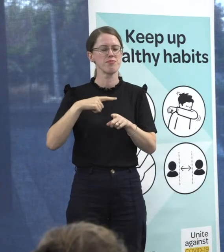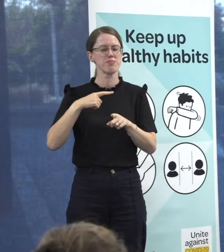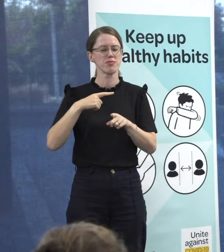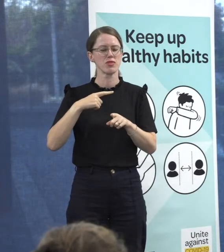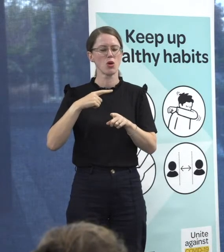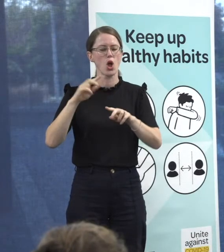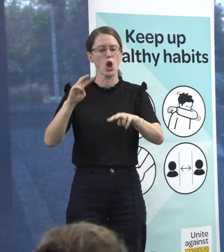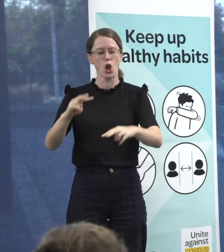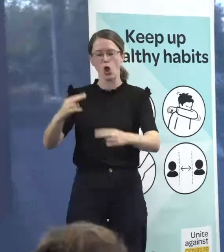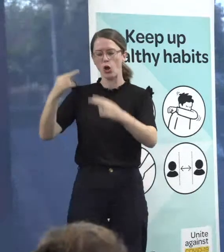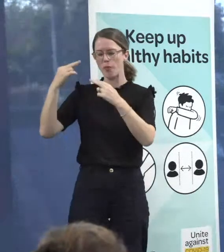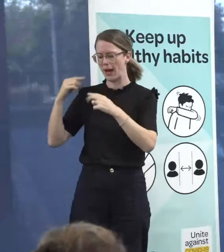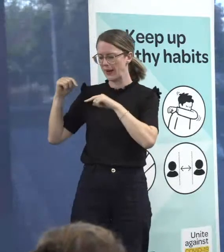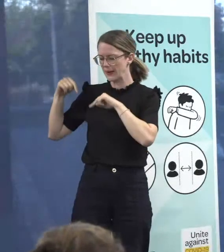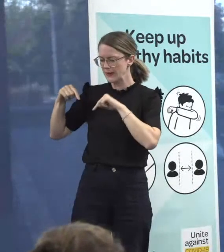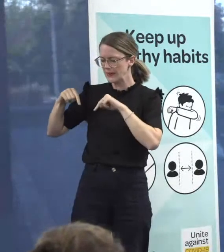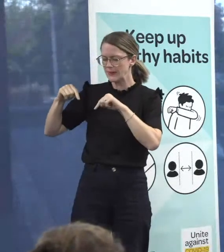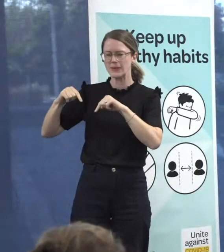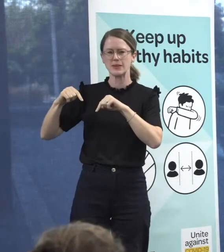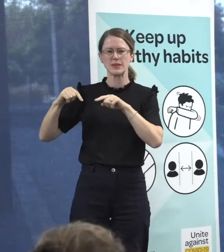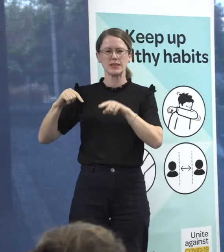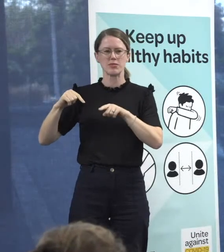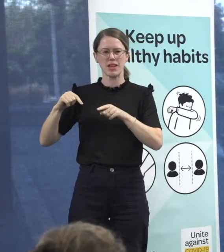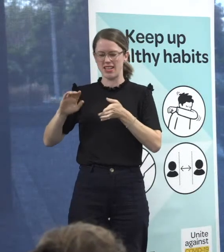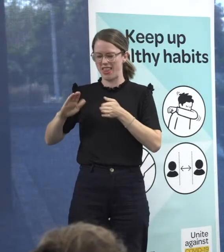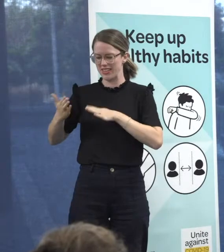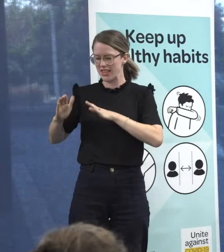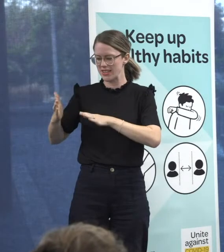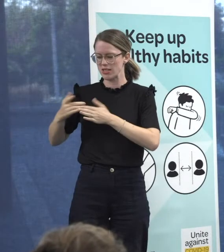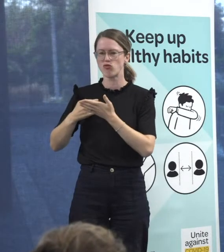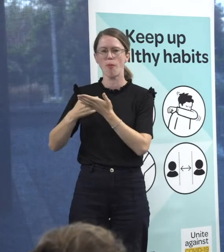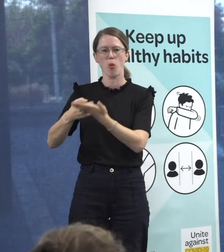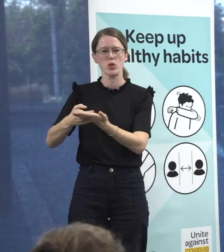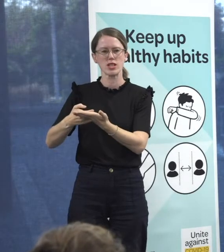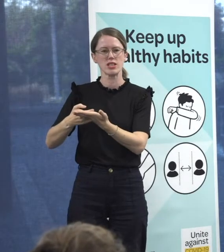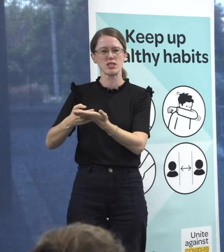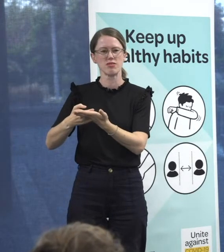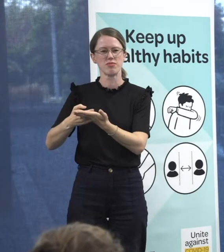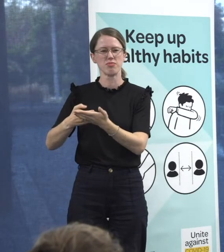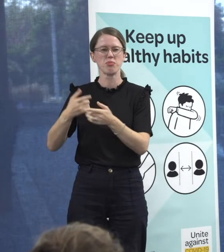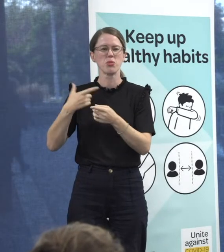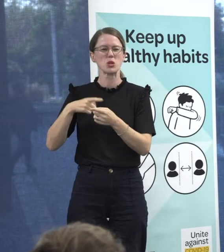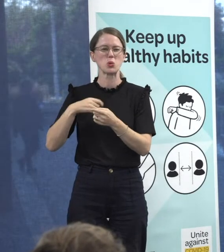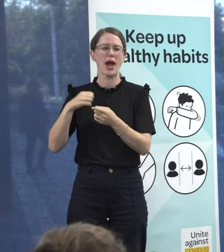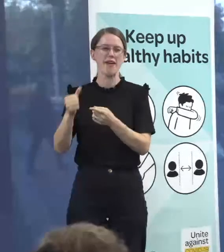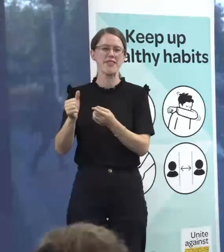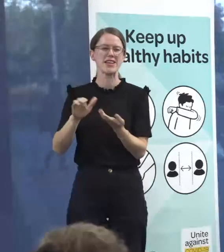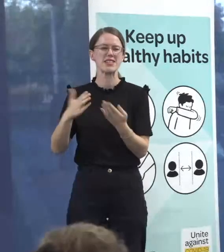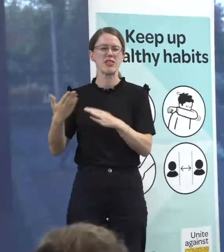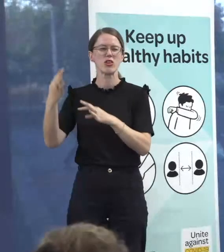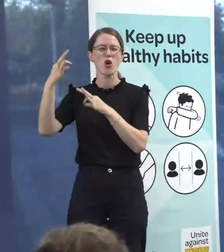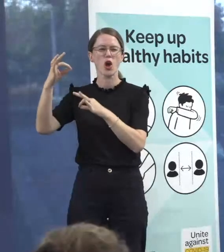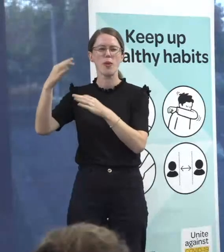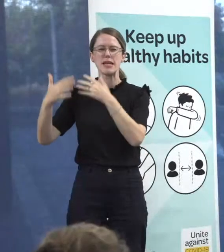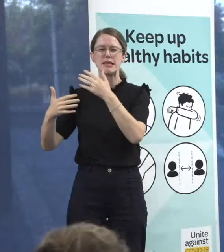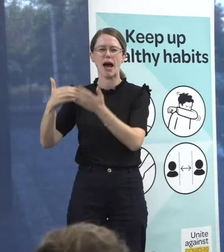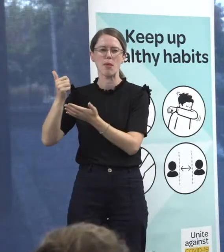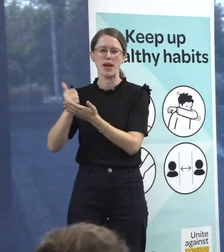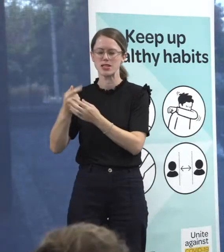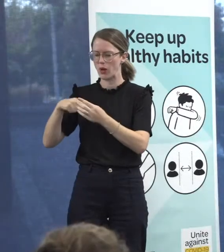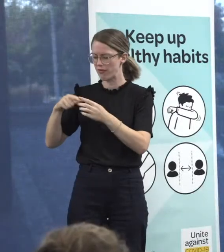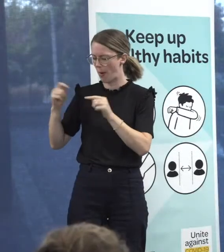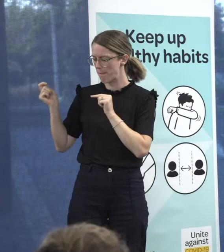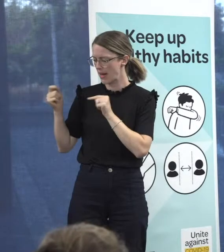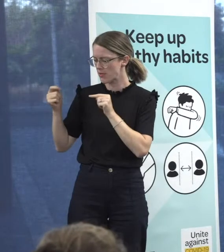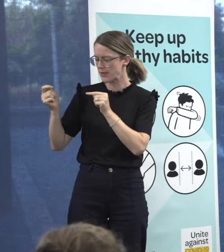a reconciliation of all the deaths that have been reported through the deaths document database over the last weeks